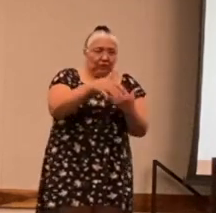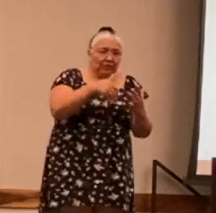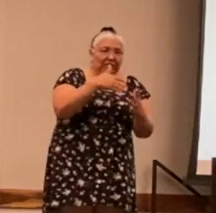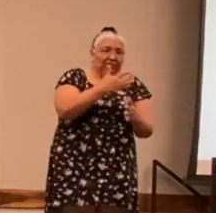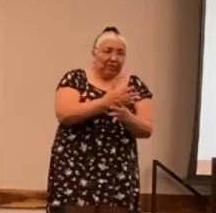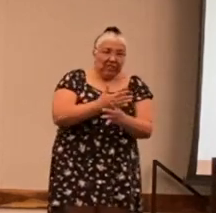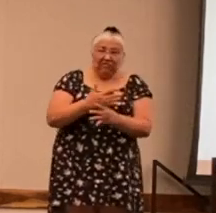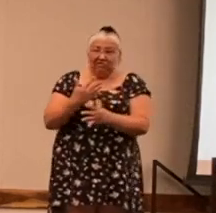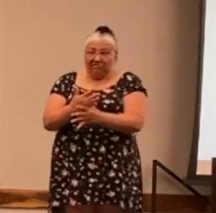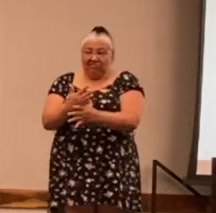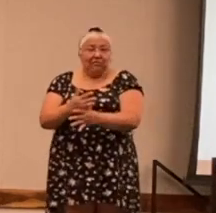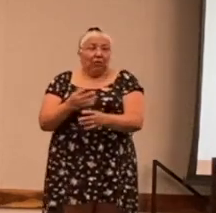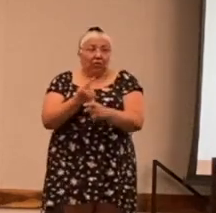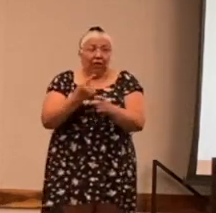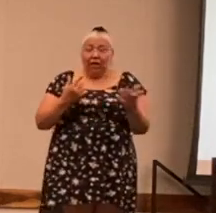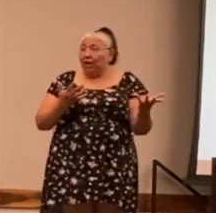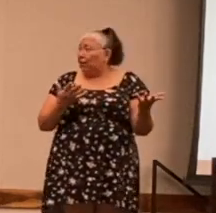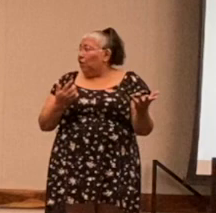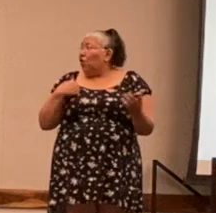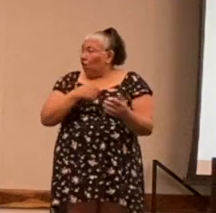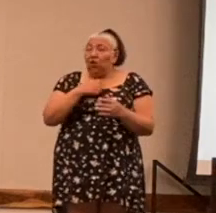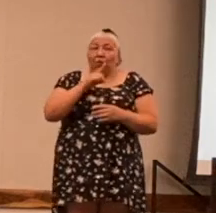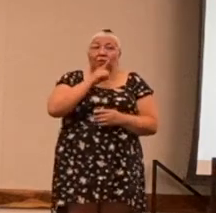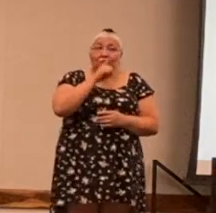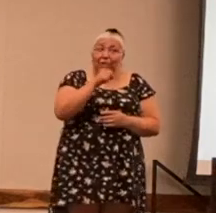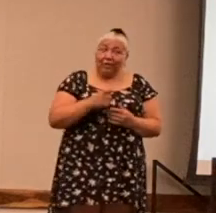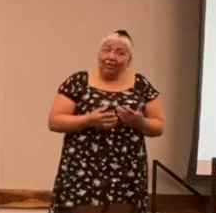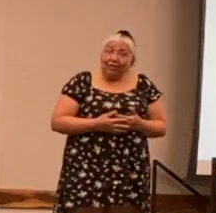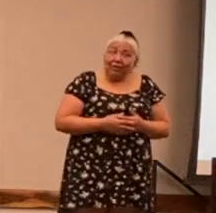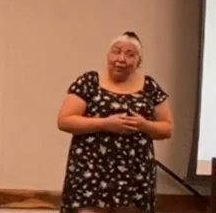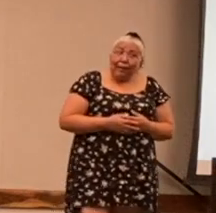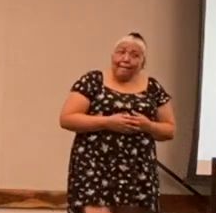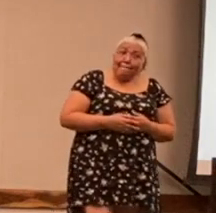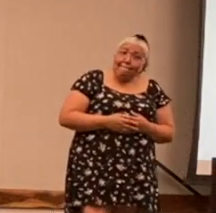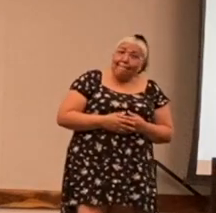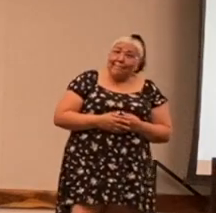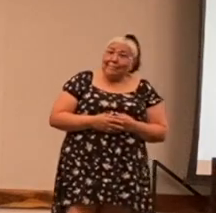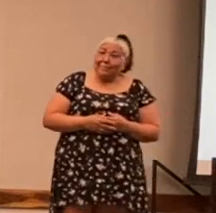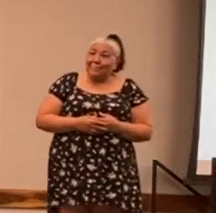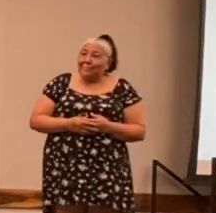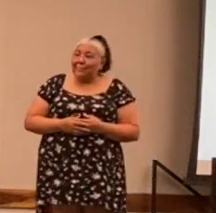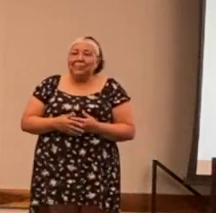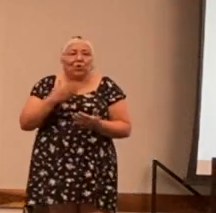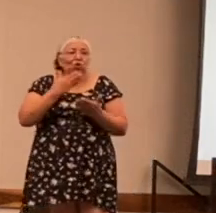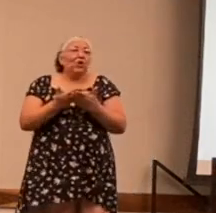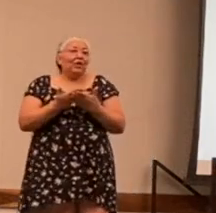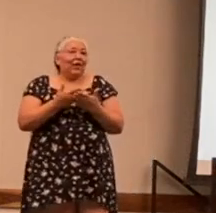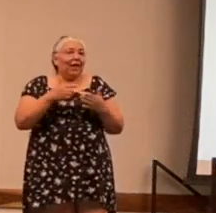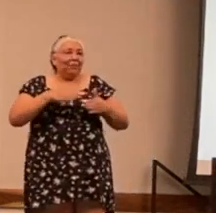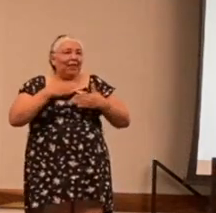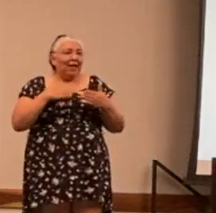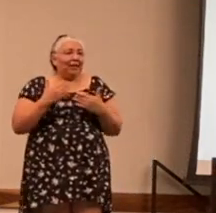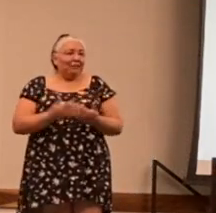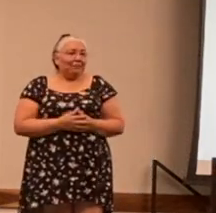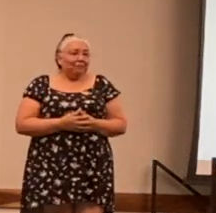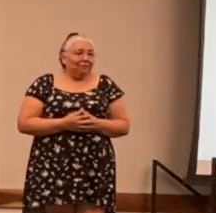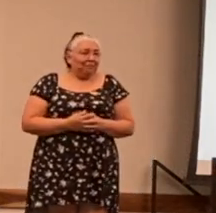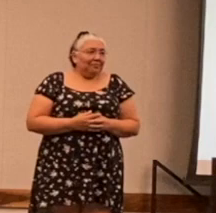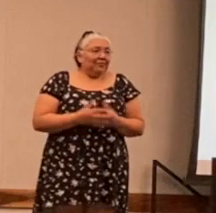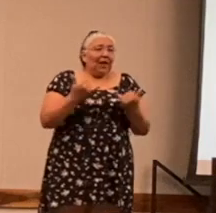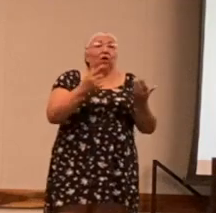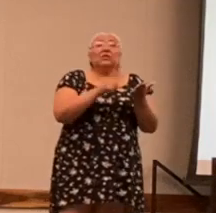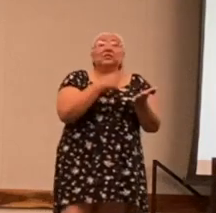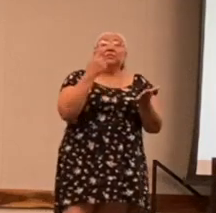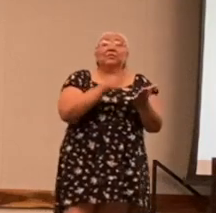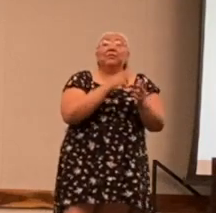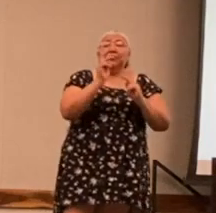Are you with me? Are we getting real? Yes. Good, I'm glad. Right? So